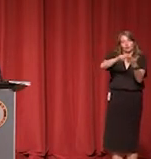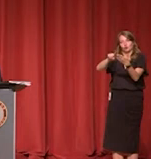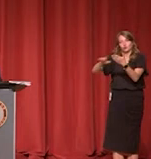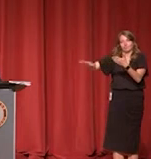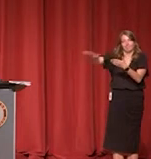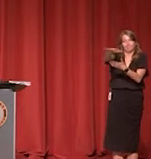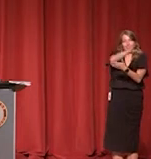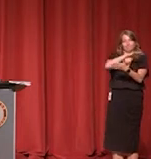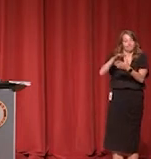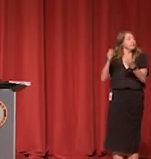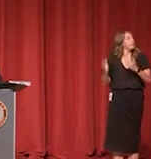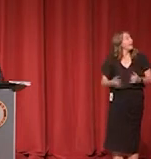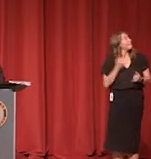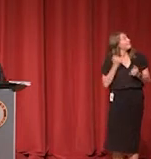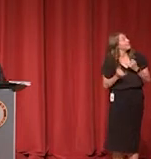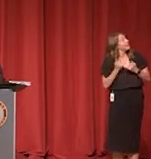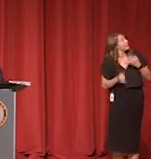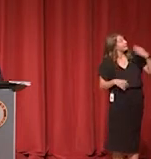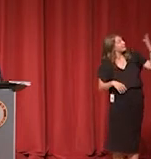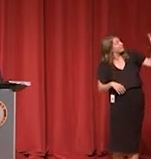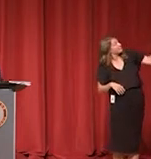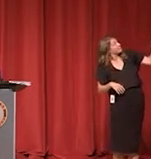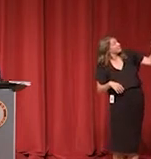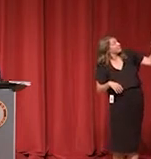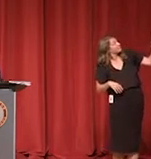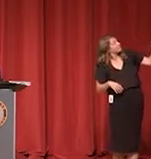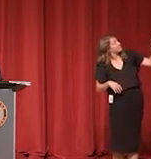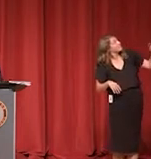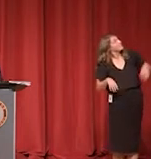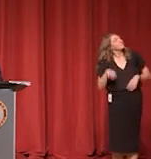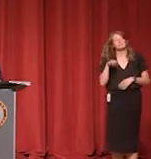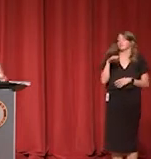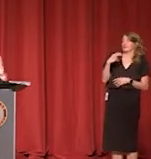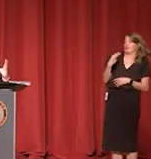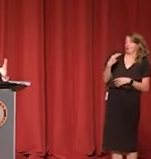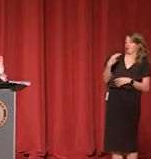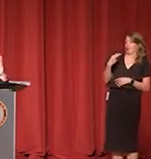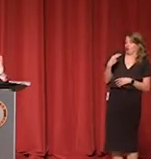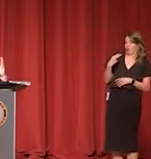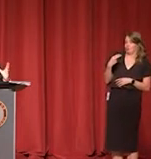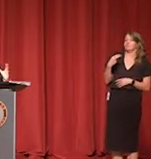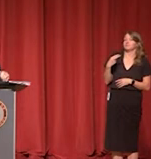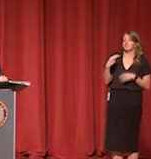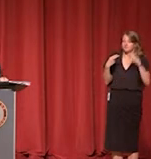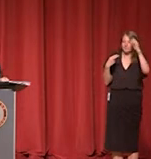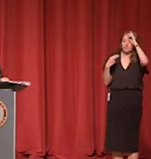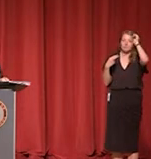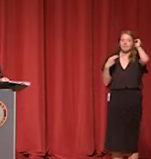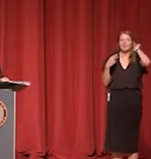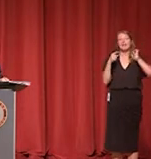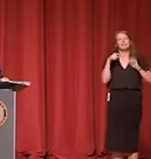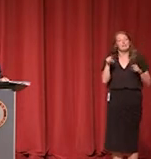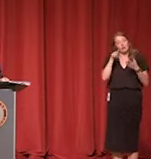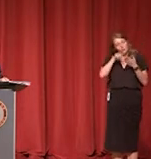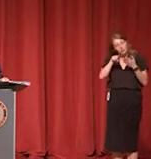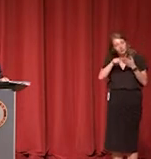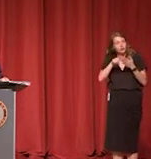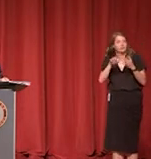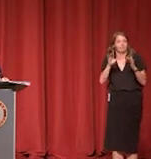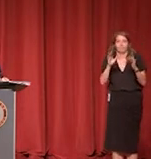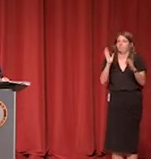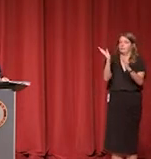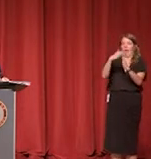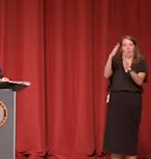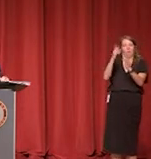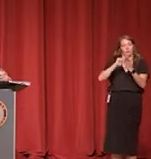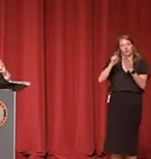the care research core is led by Dr. Amy Kind. This core is conducting state-of-the-art research to